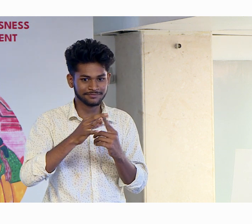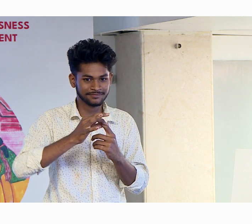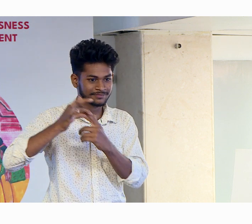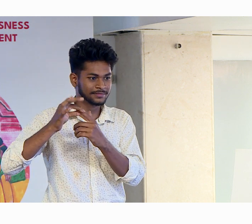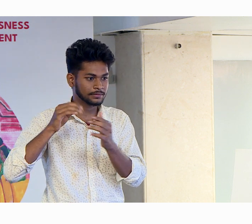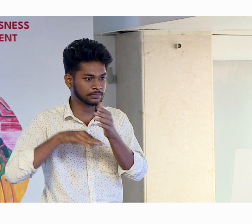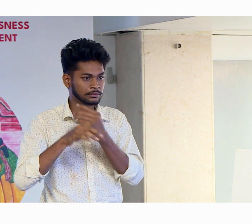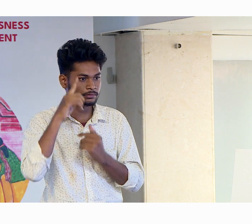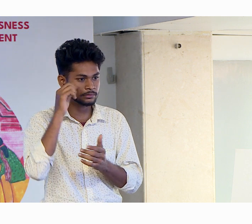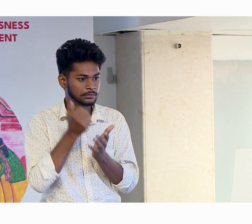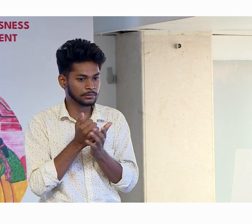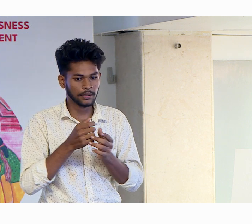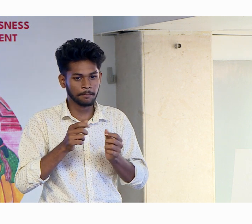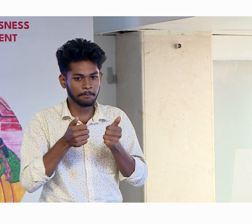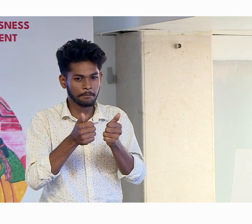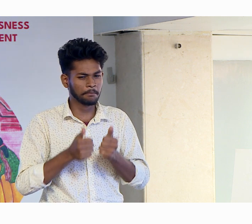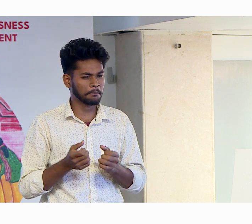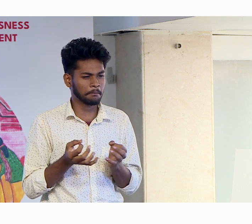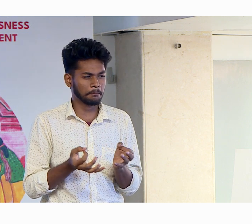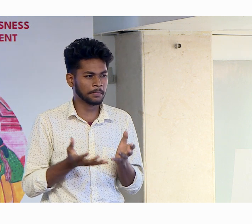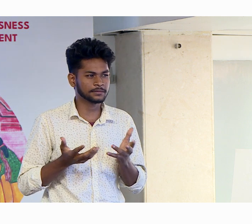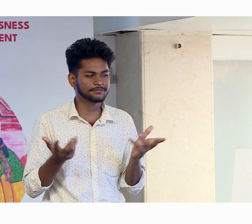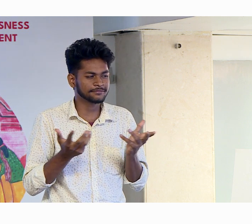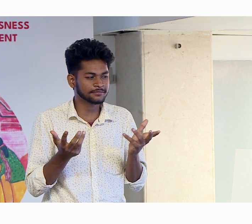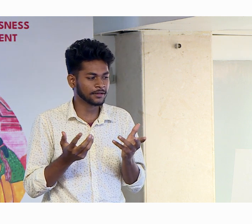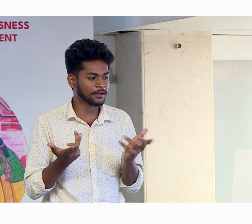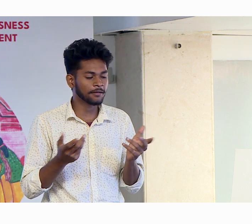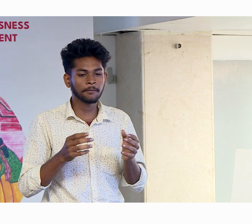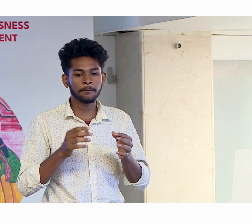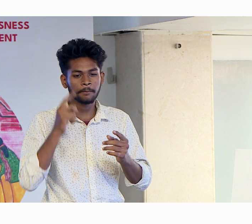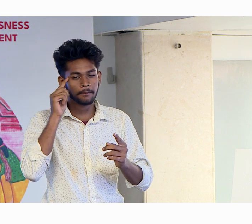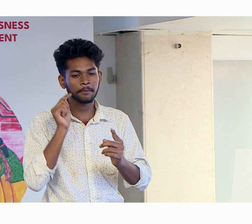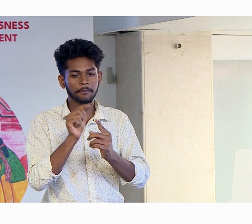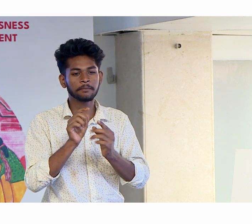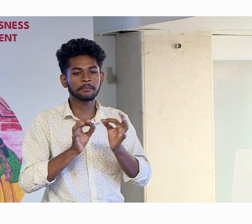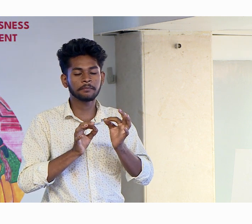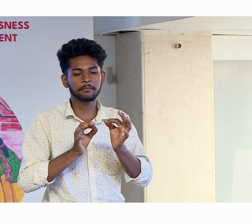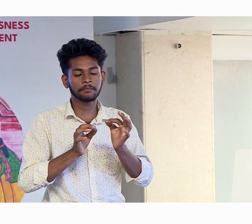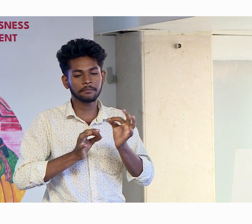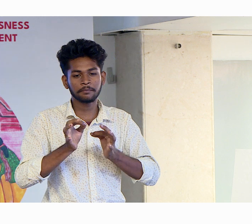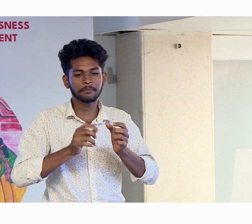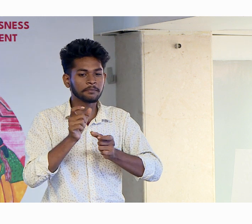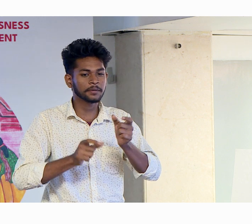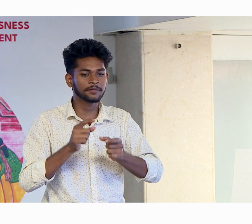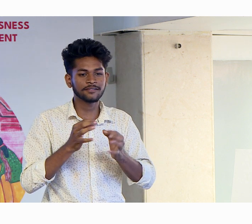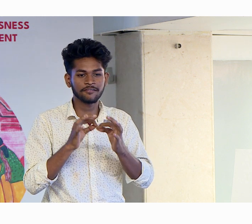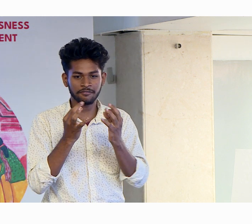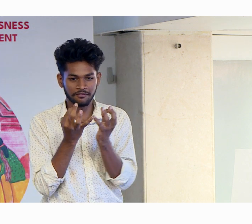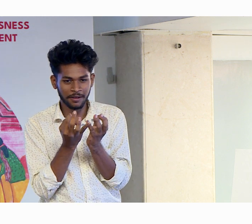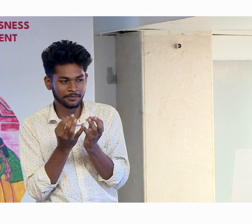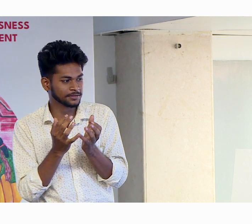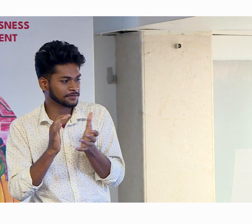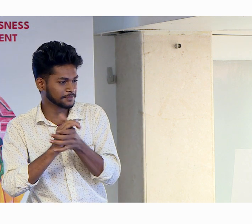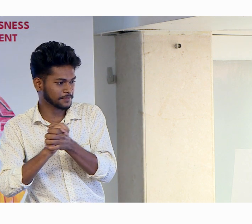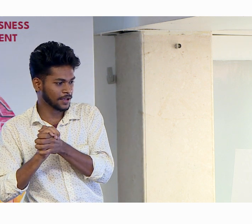colleagues, people that they interact with, their families, and the organizations. But to make something